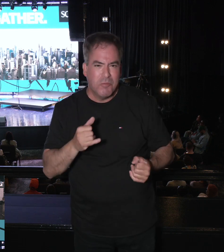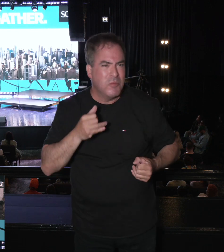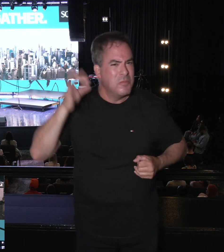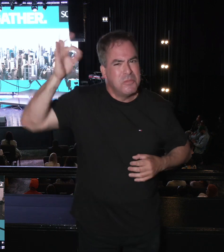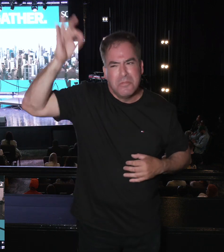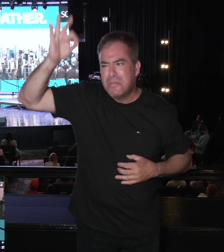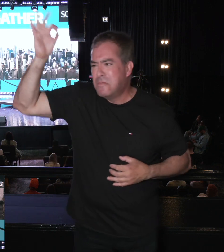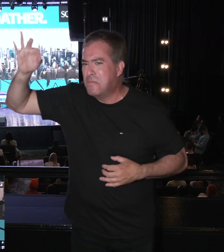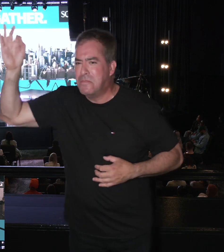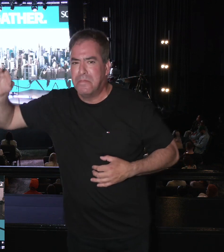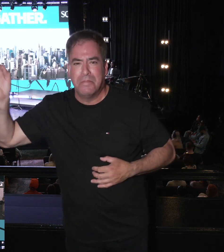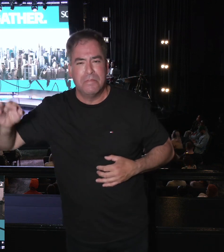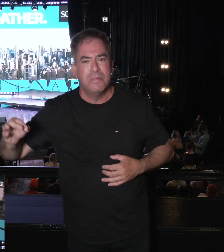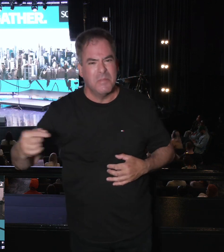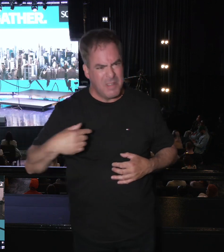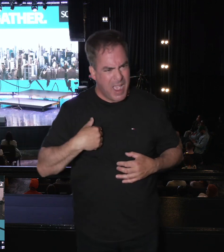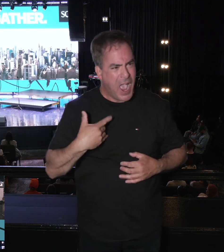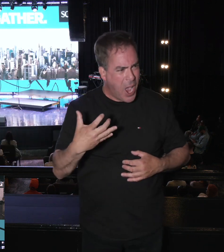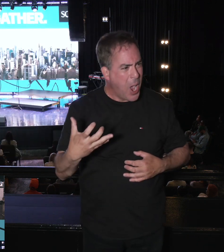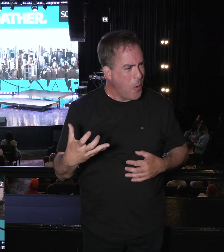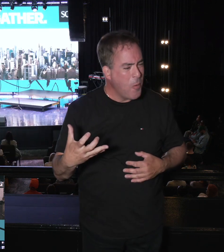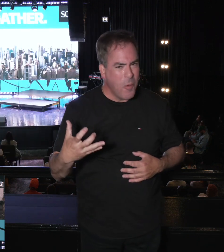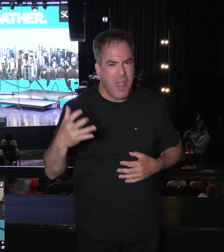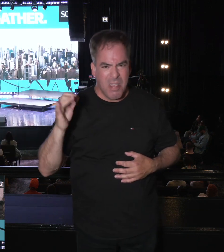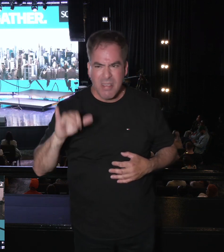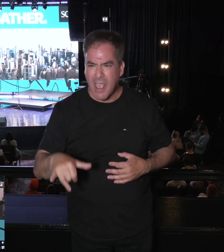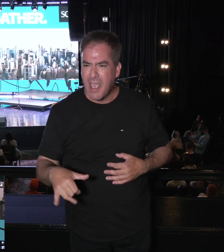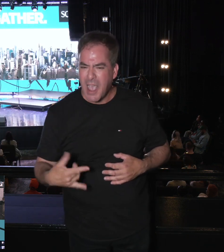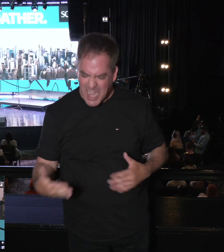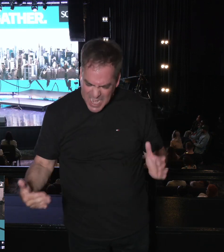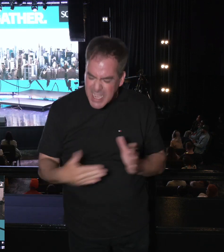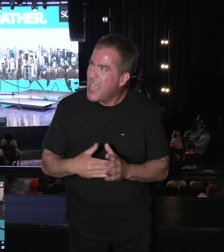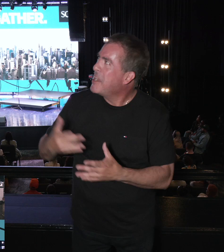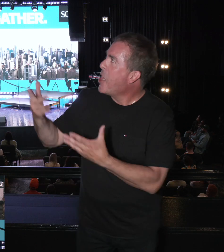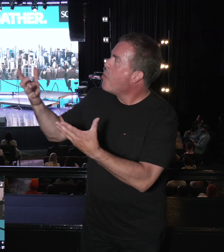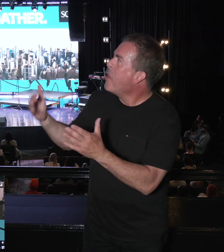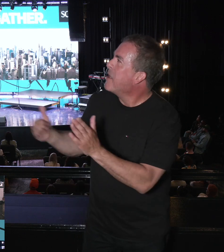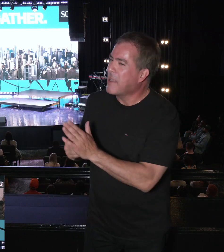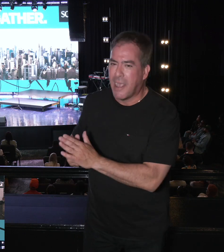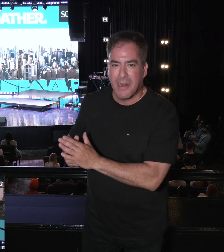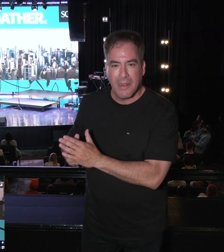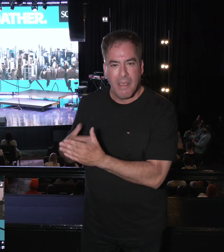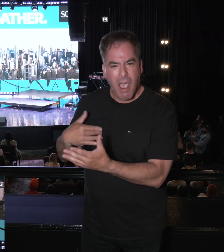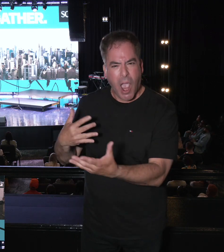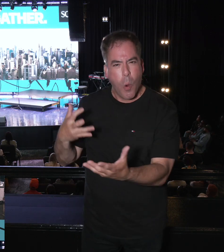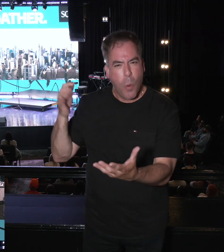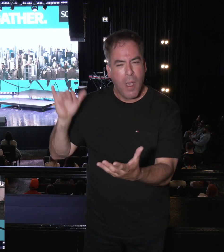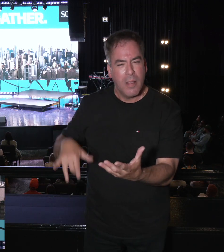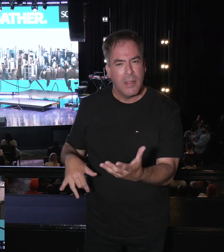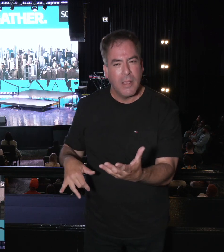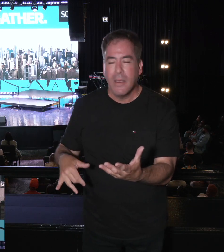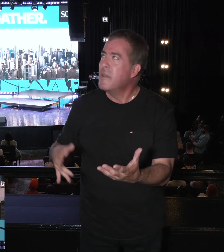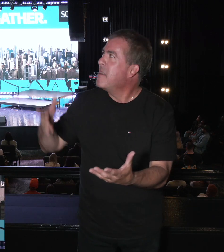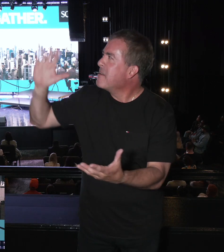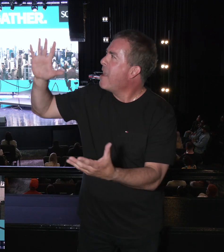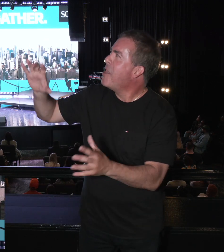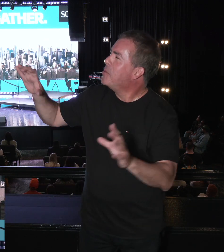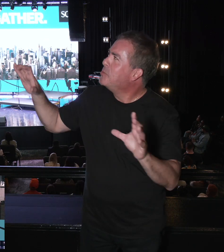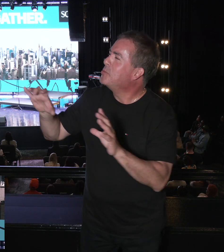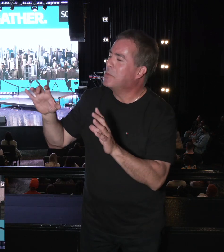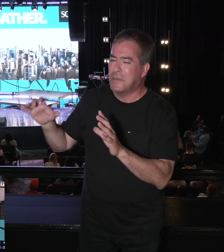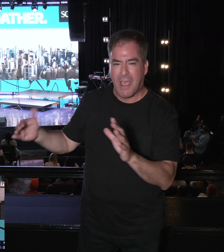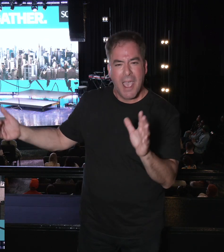Man, I want them to be like, do it again, do it again. Yeah. I want them to be like, God, would you do